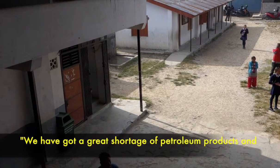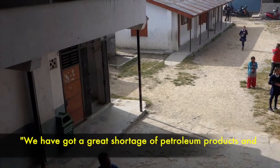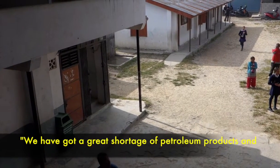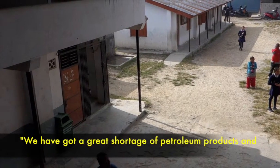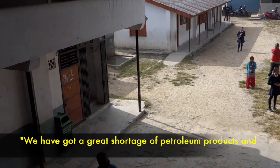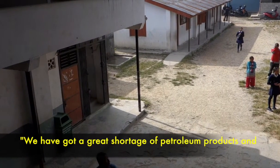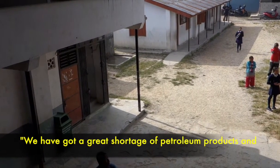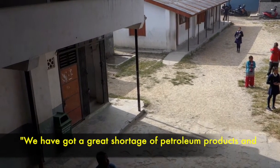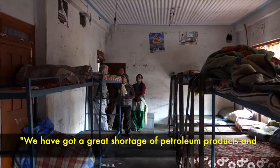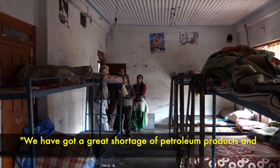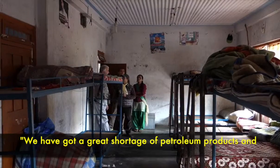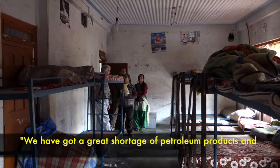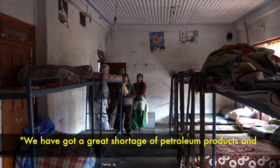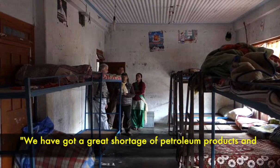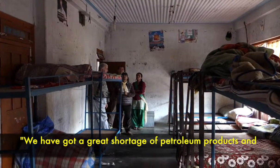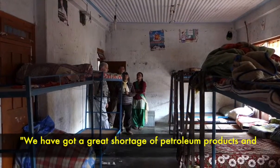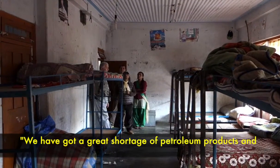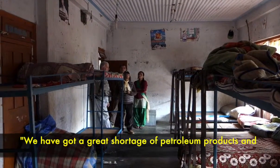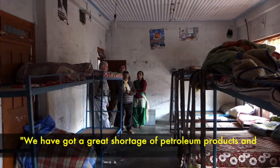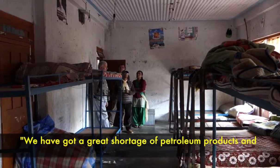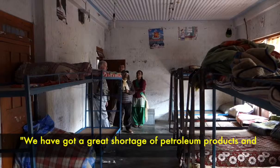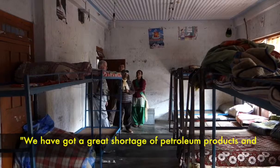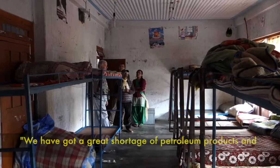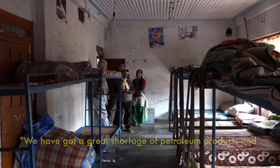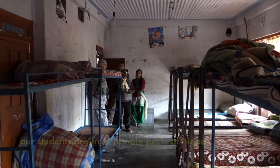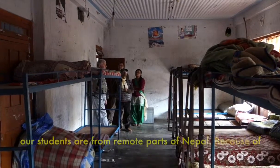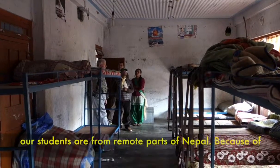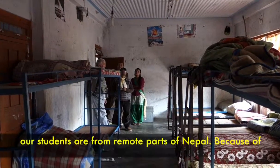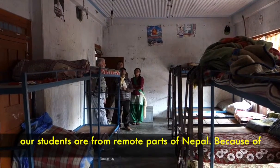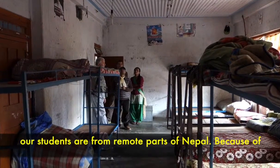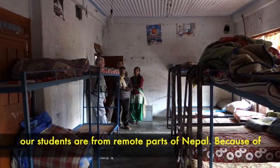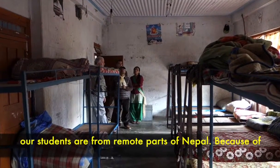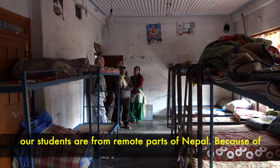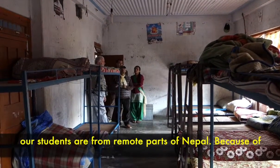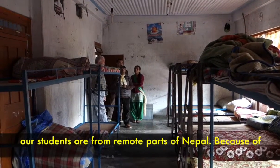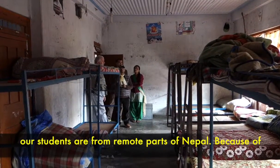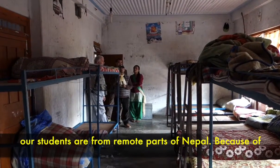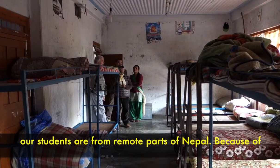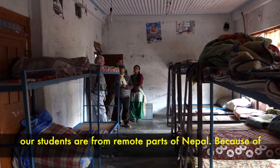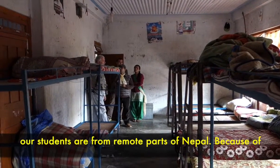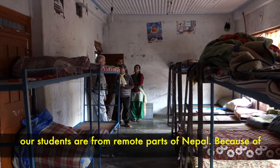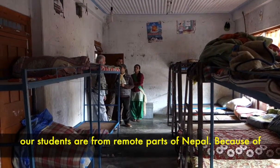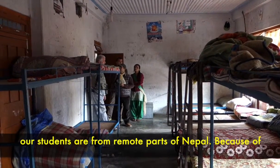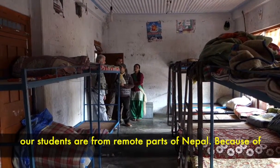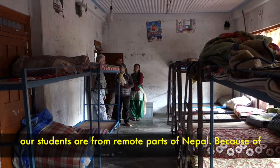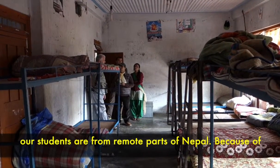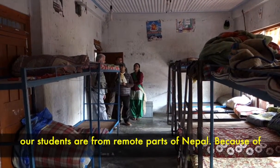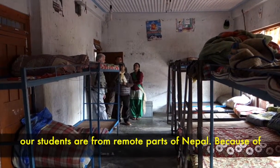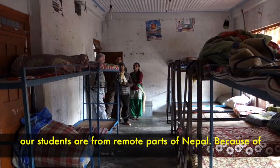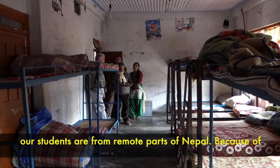We have got a great shortage of petroleum products. And our students also are from, you know, remote part of Nepal.